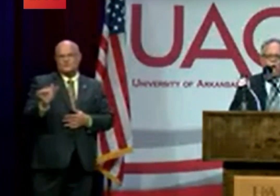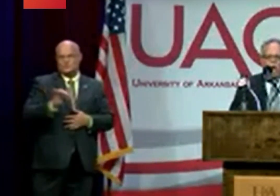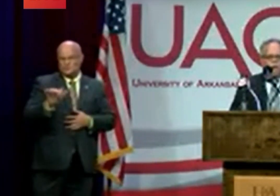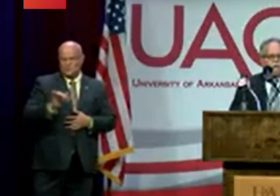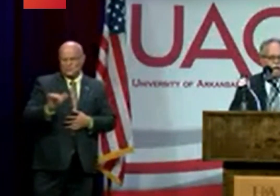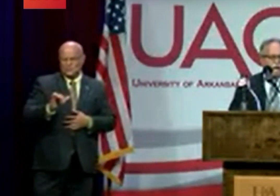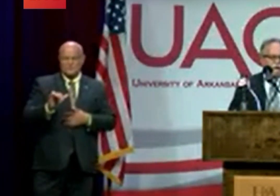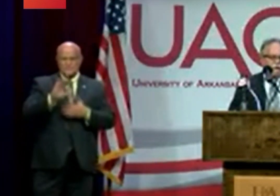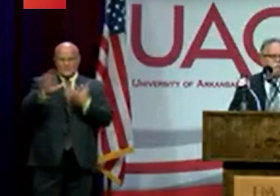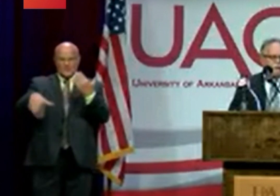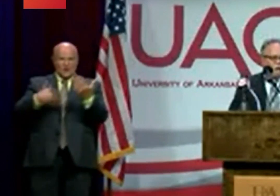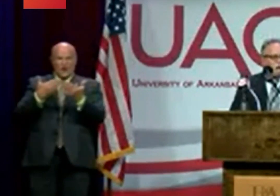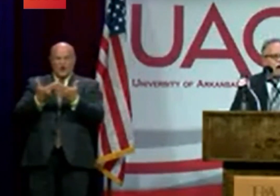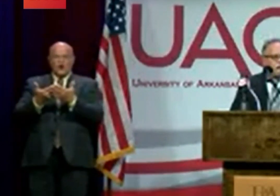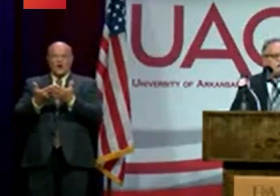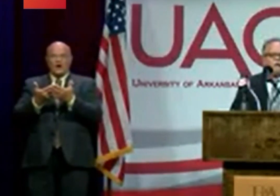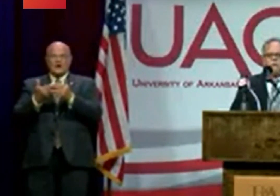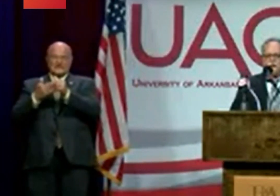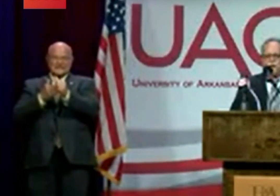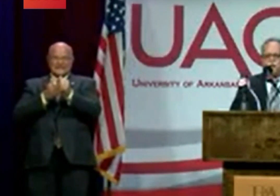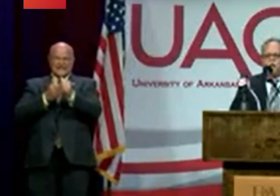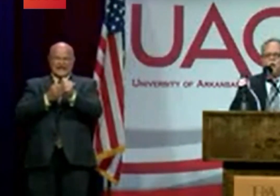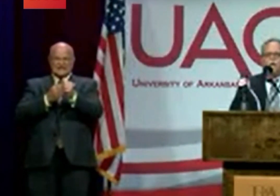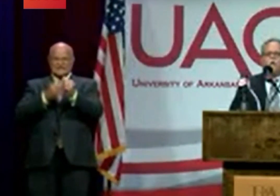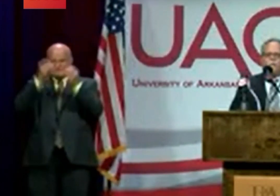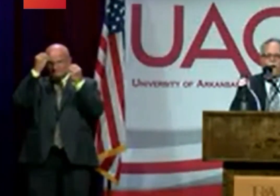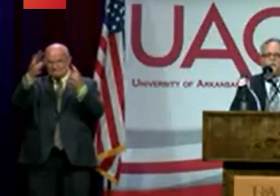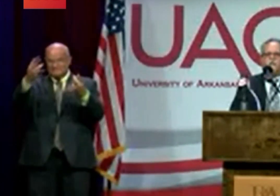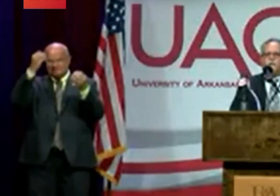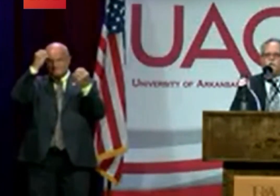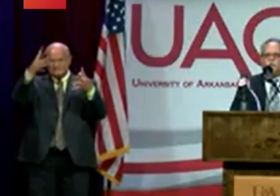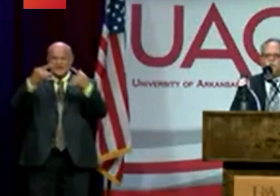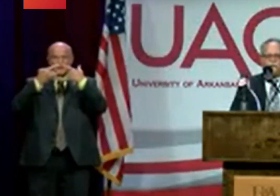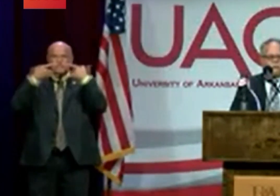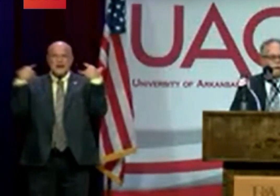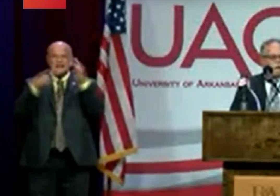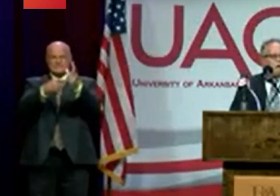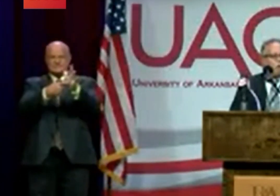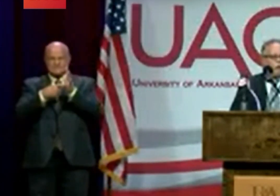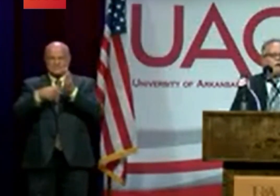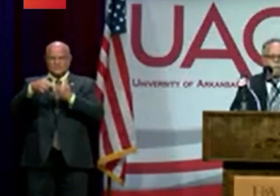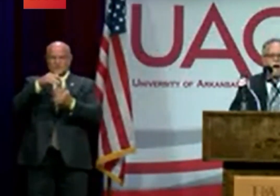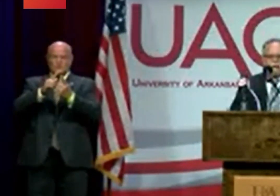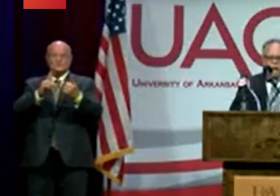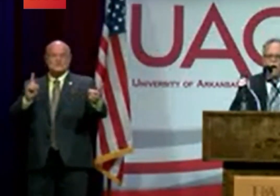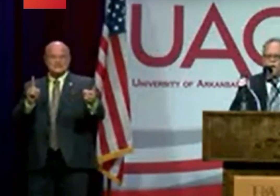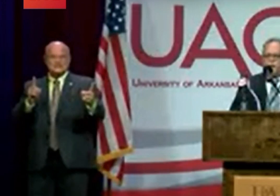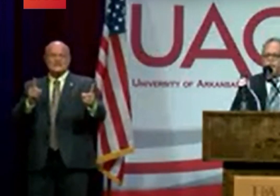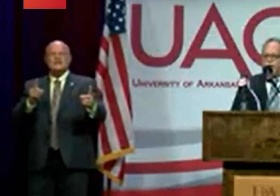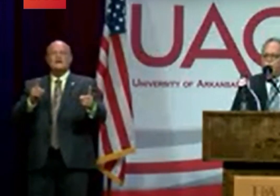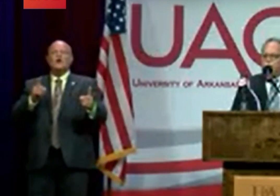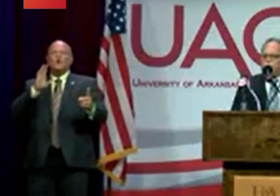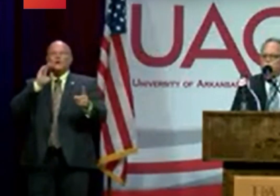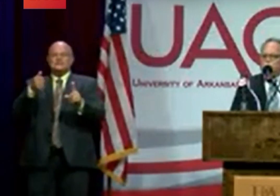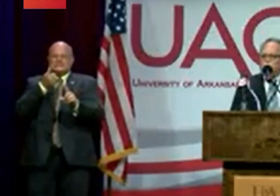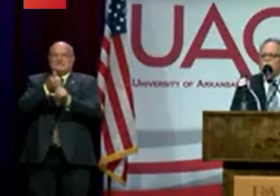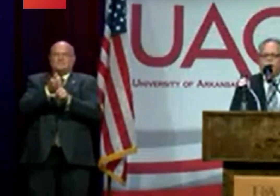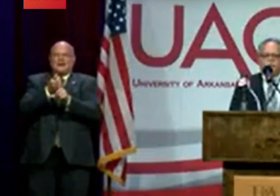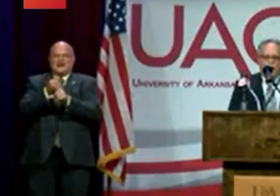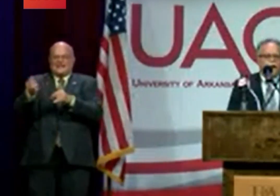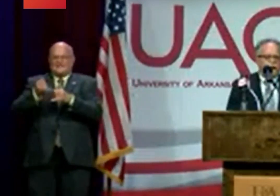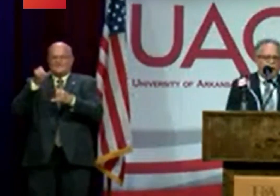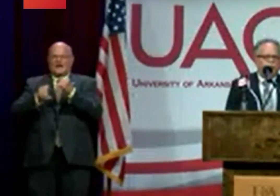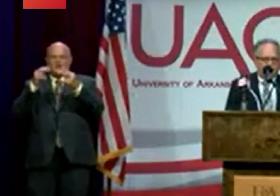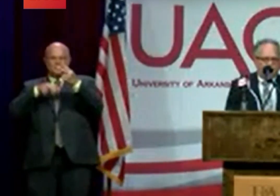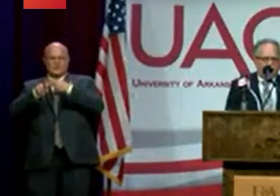So all of the guidance that has been issued for mask and social distancing will impact on that final prediction, and